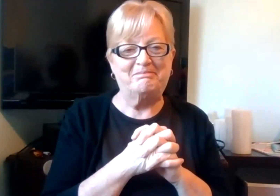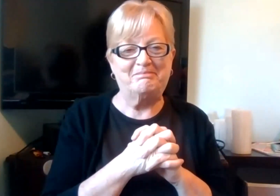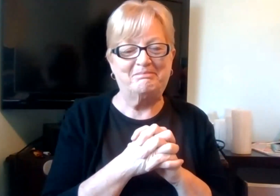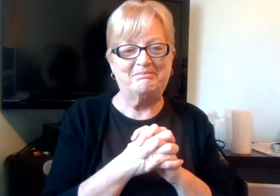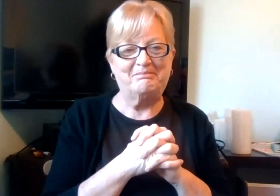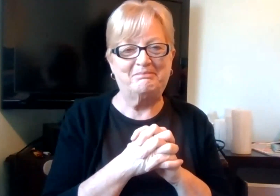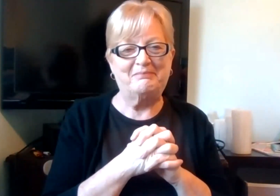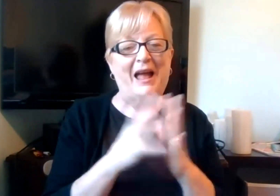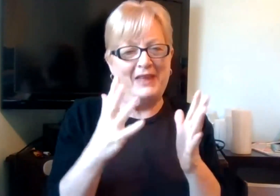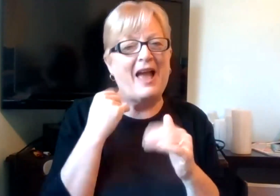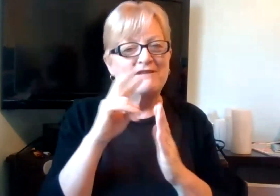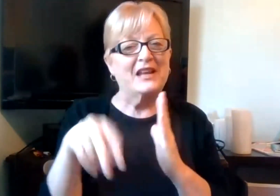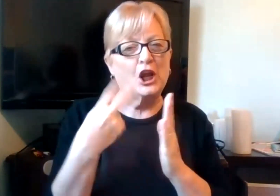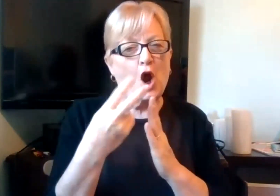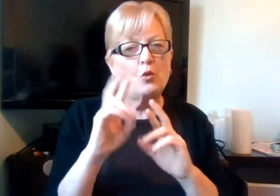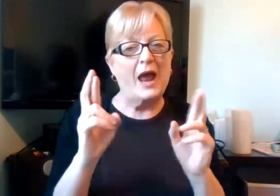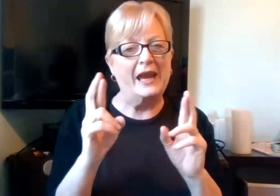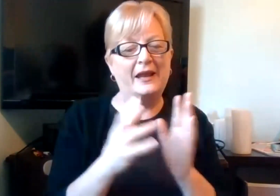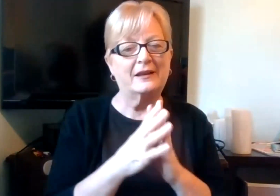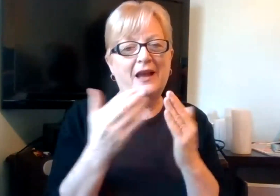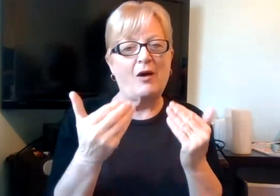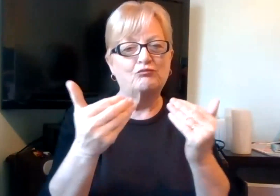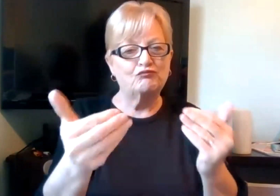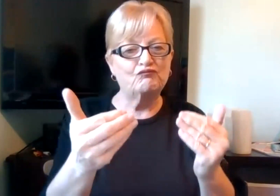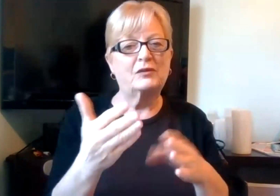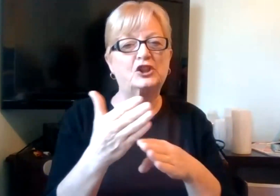I've got the video queued up now. I just have to share.